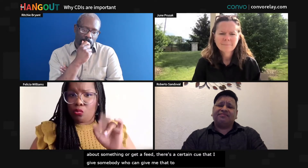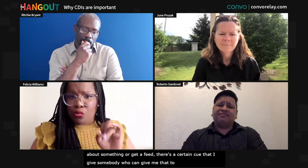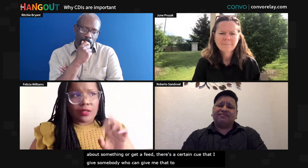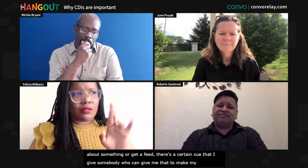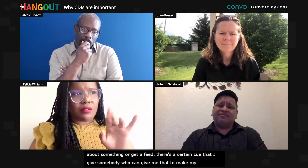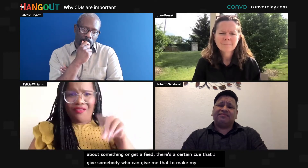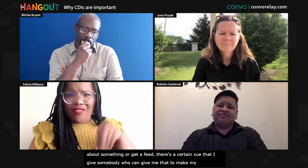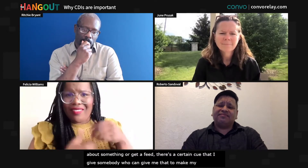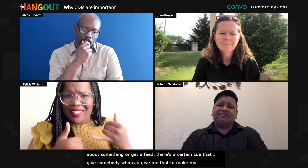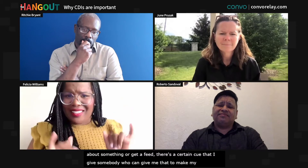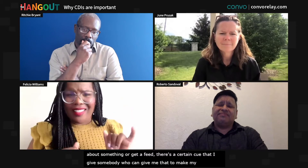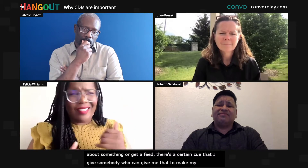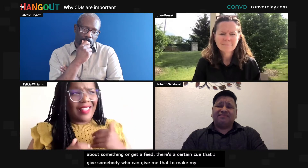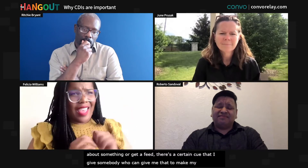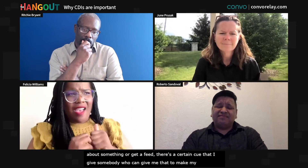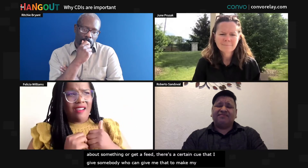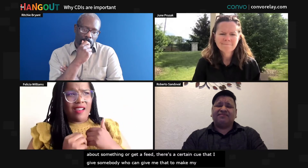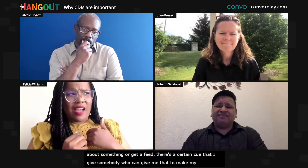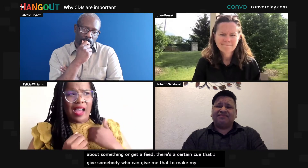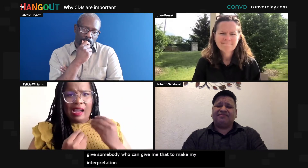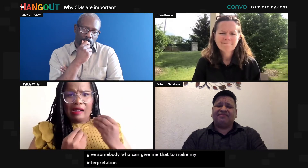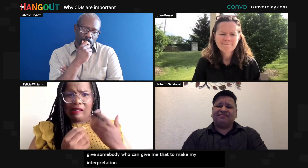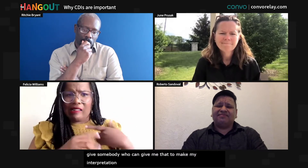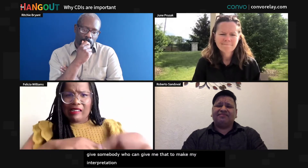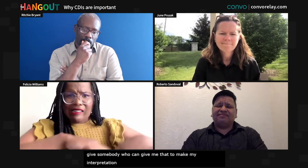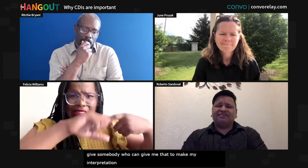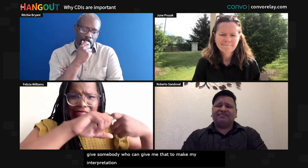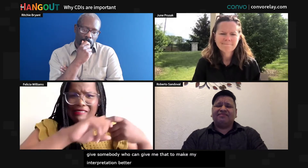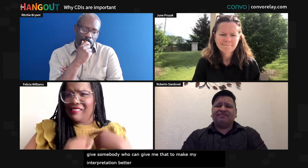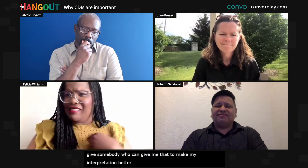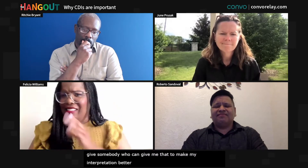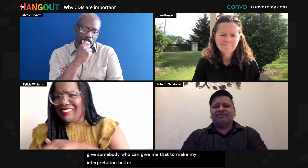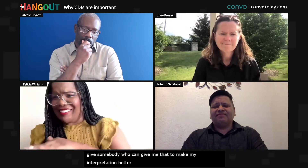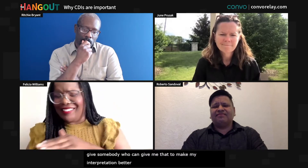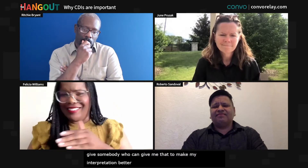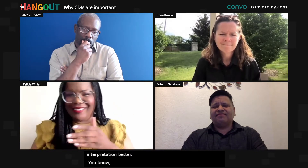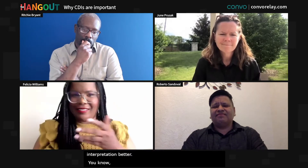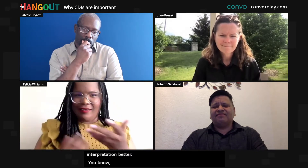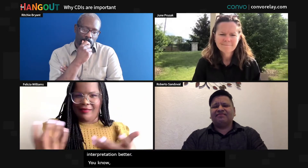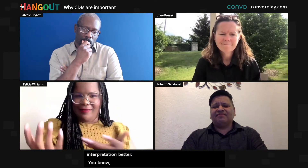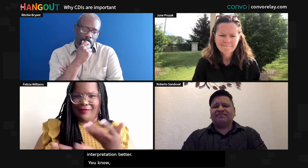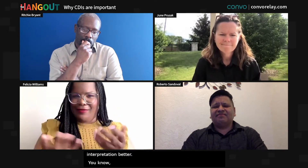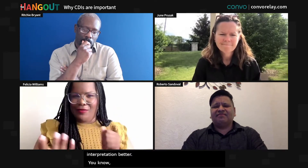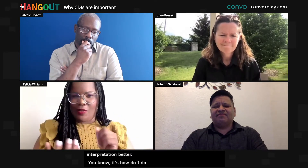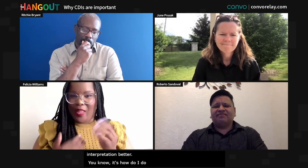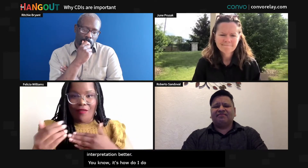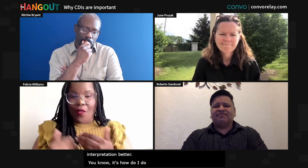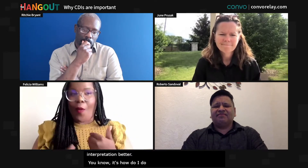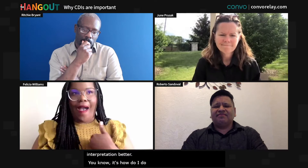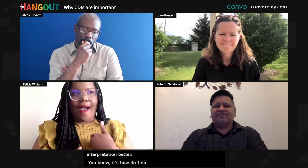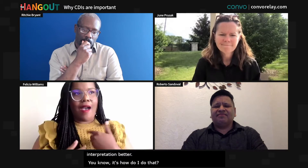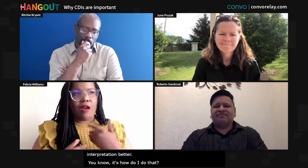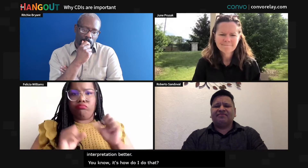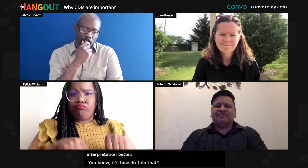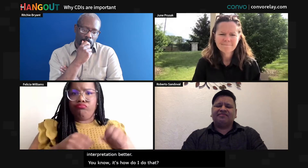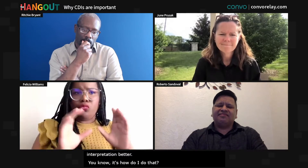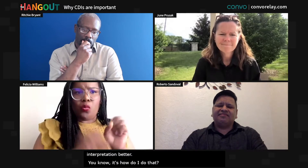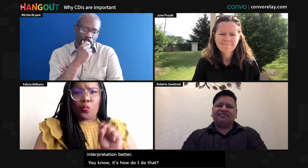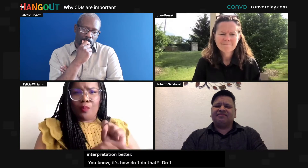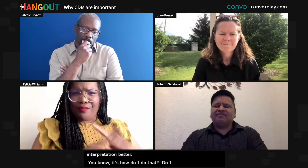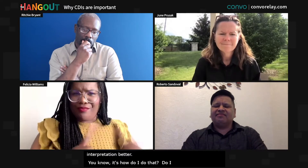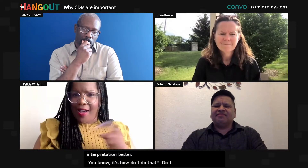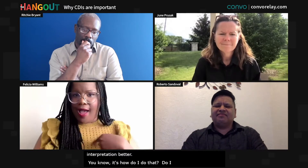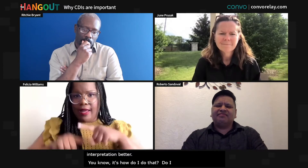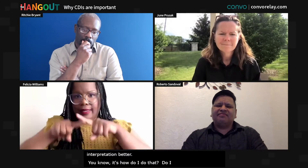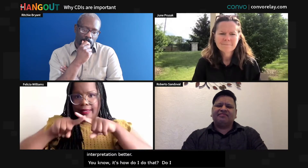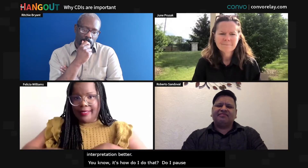interpretation better. It's how do I do that? Do I pause the interaction to